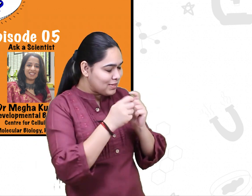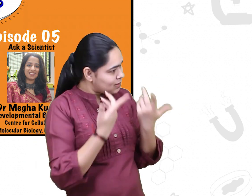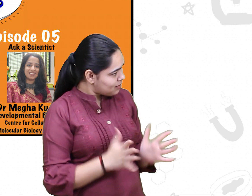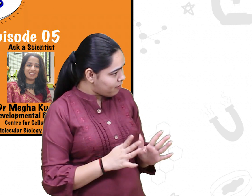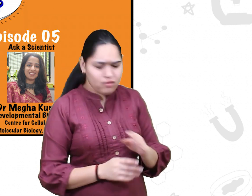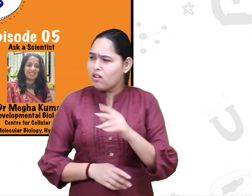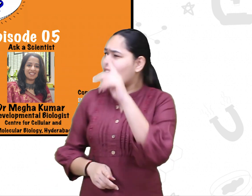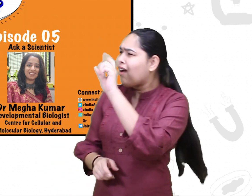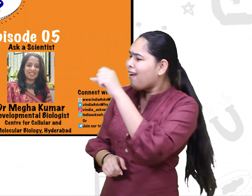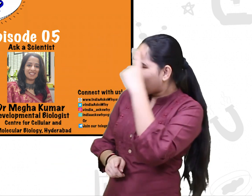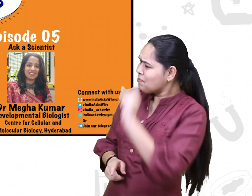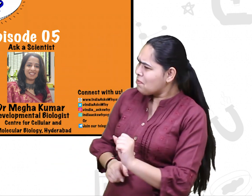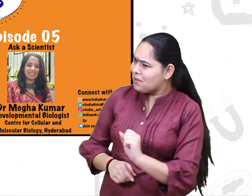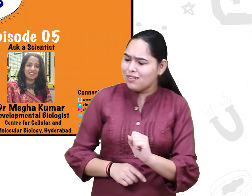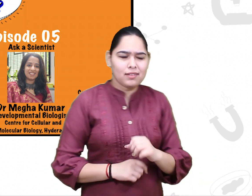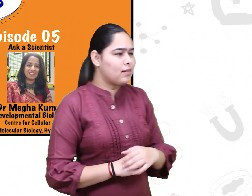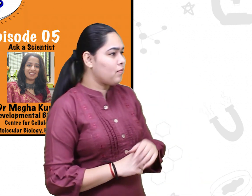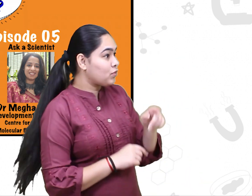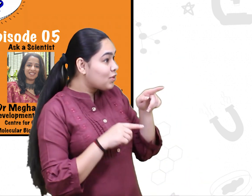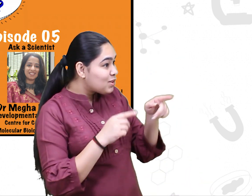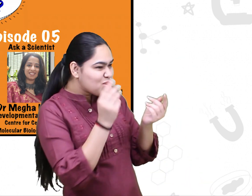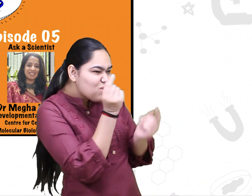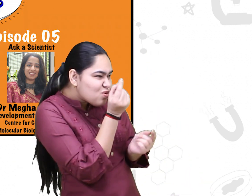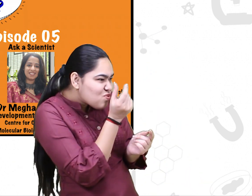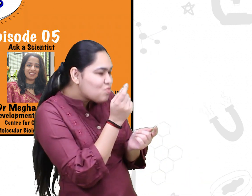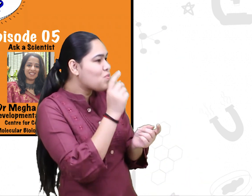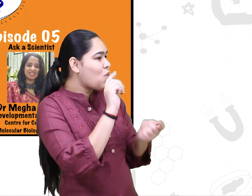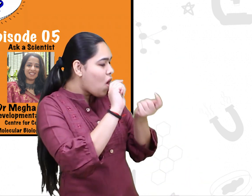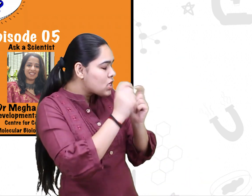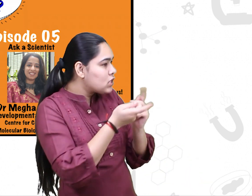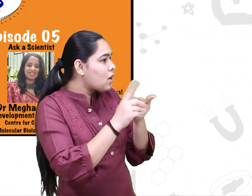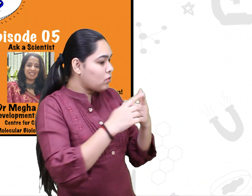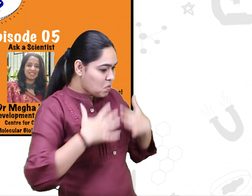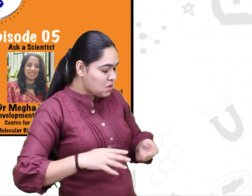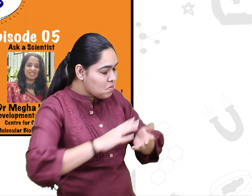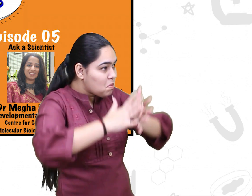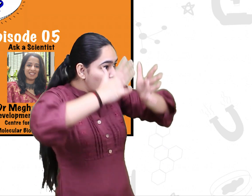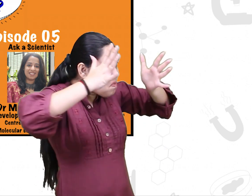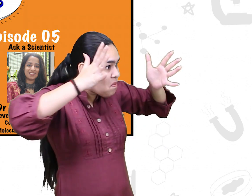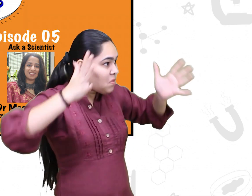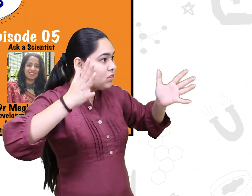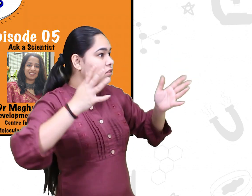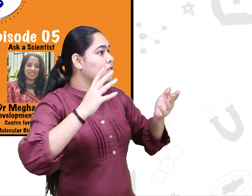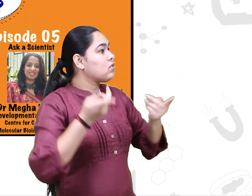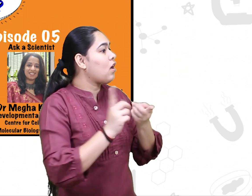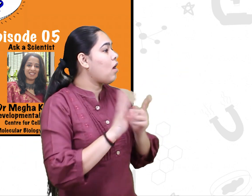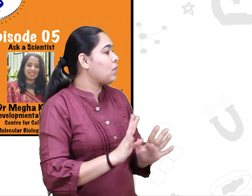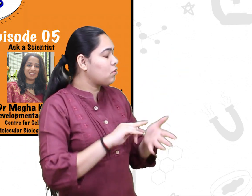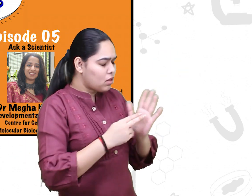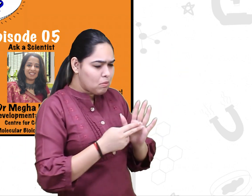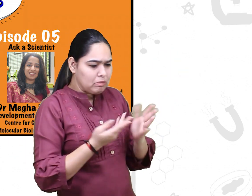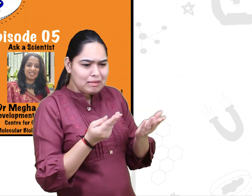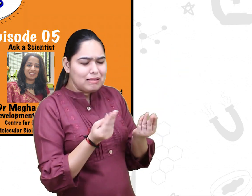changes in the body. Like it could cause an organ to not form correctly in the embryo.